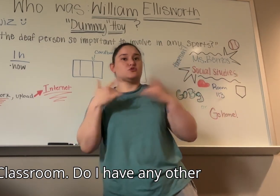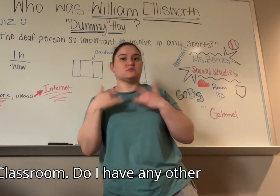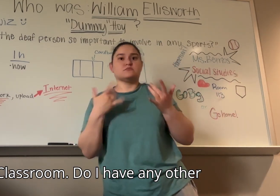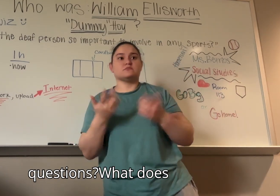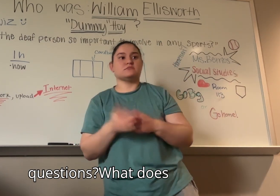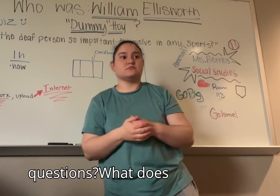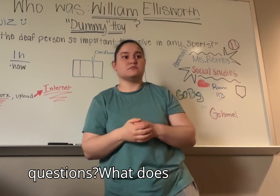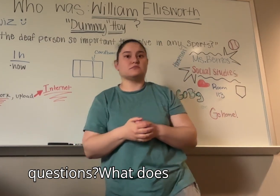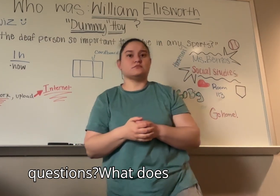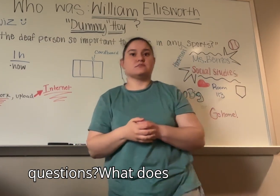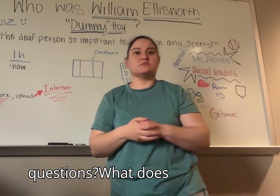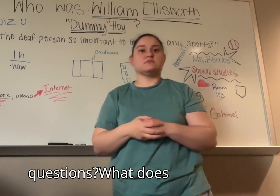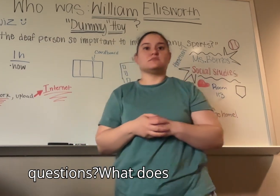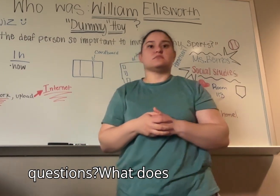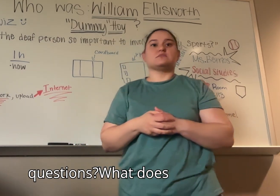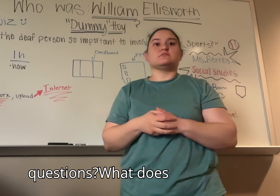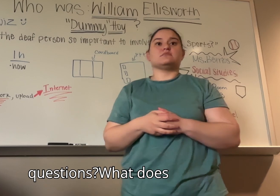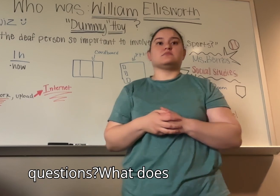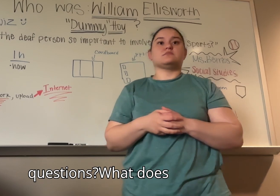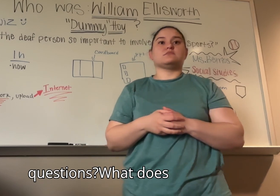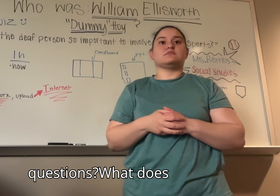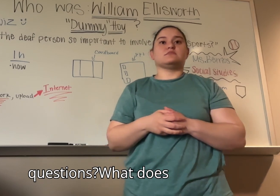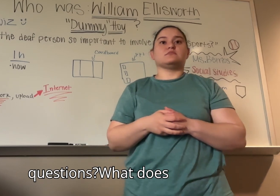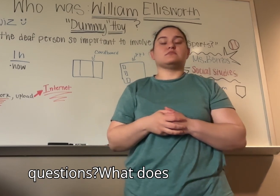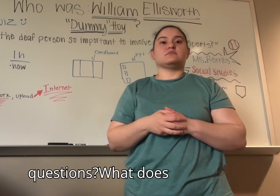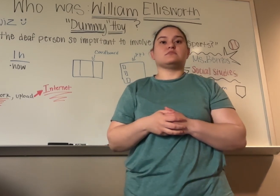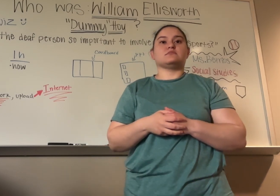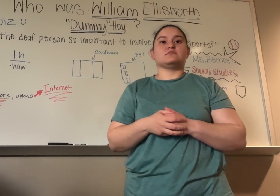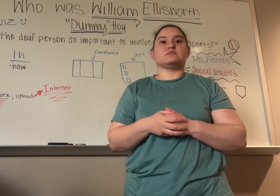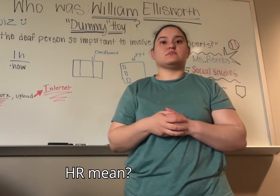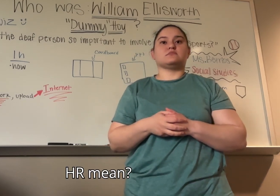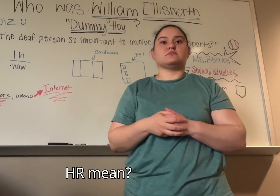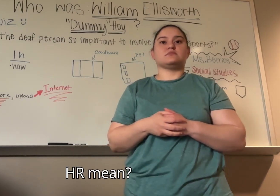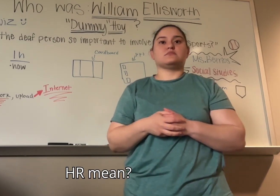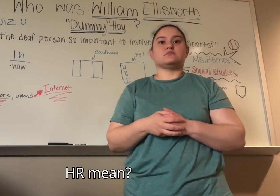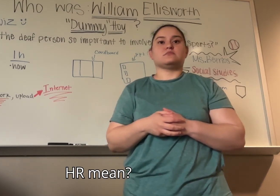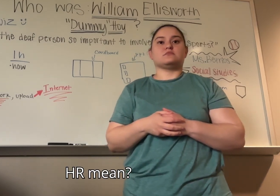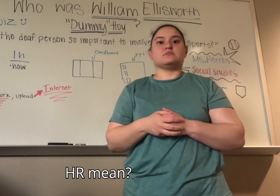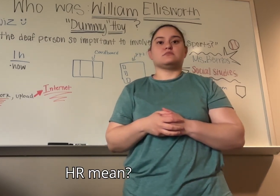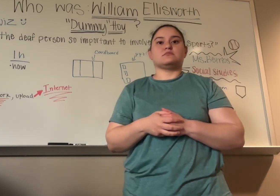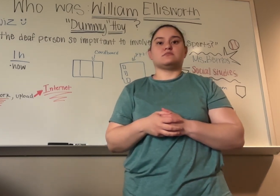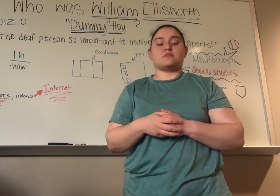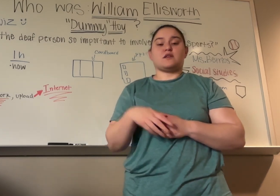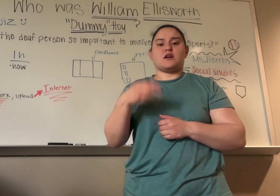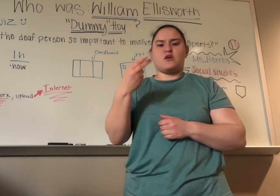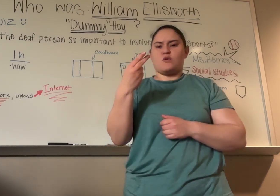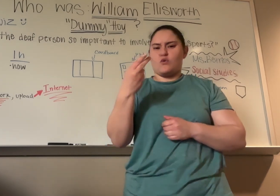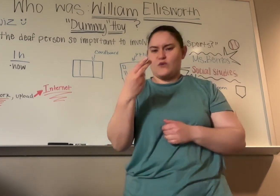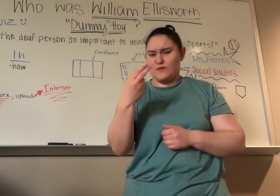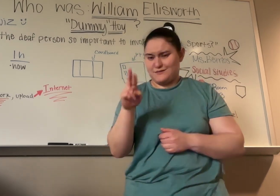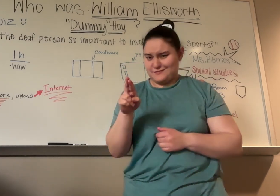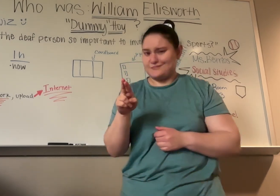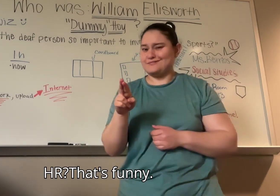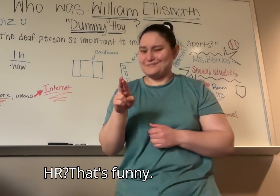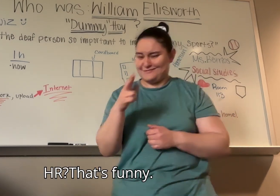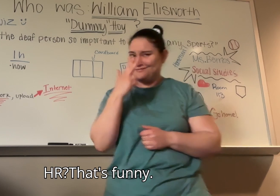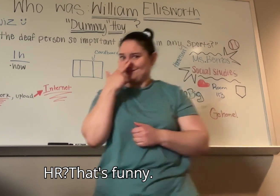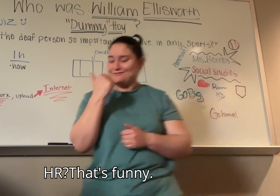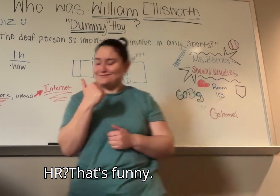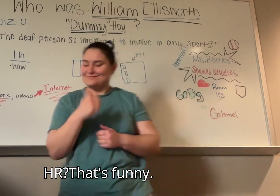any other questions? What does HR mean? HR? That's